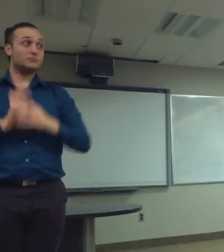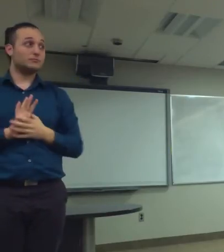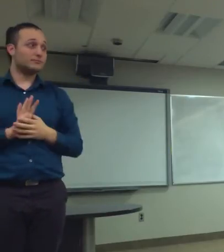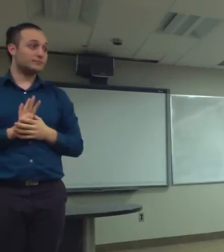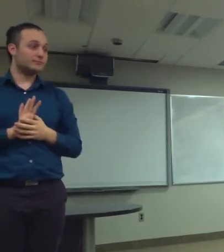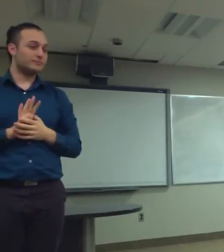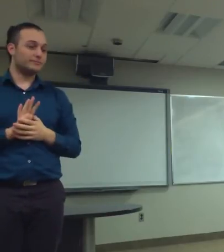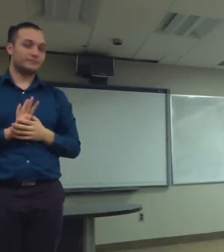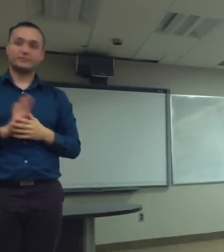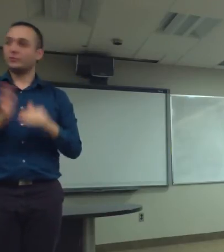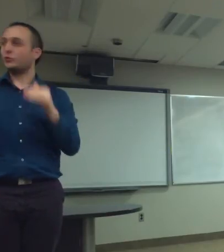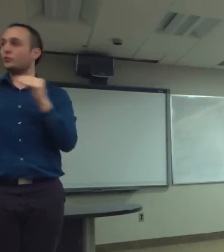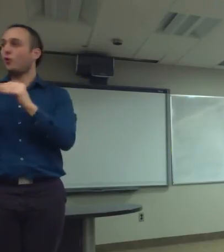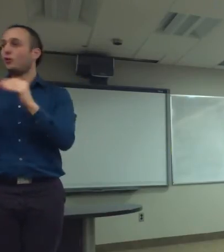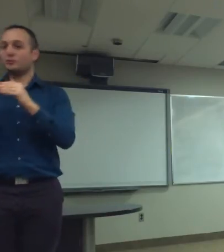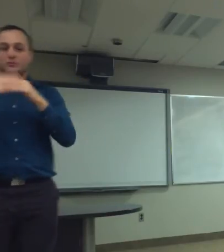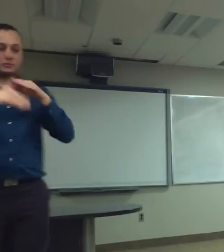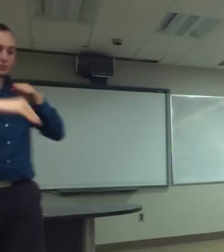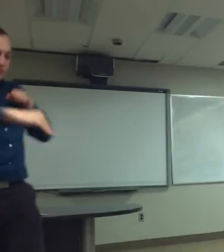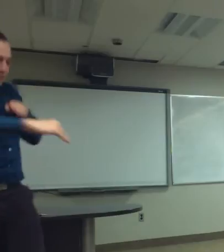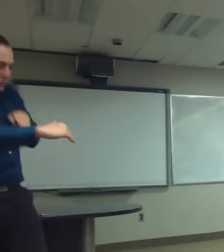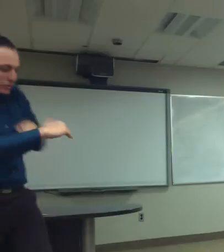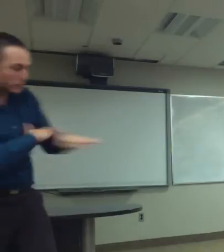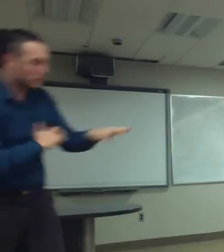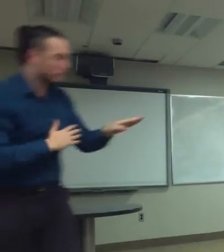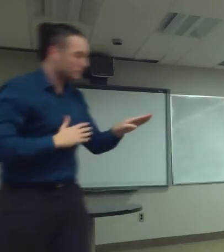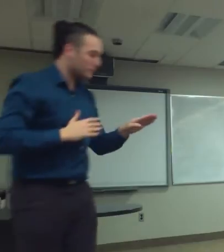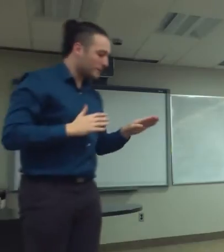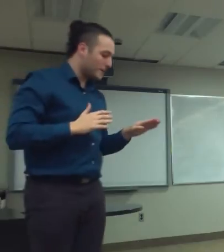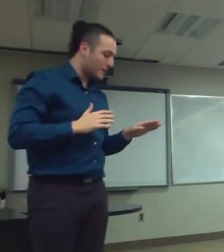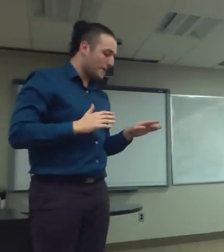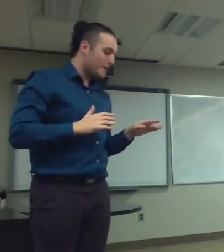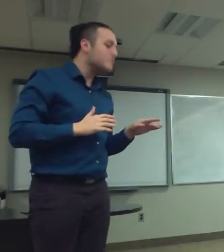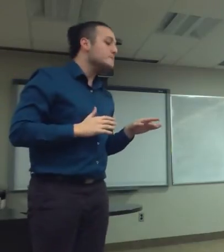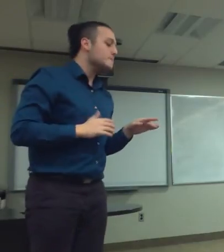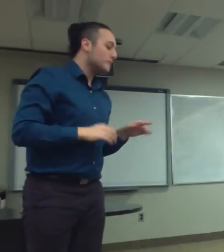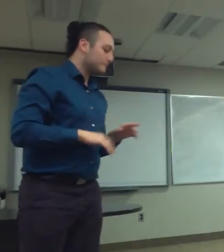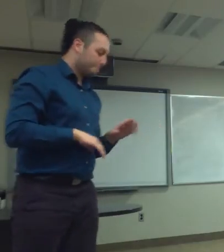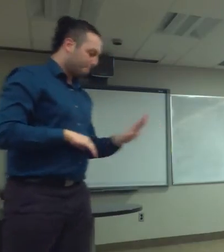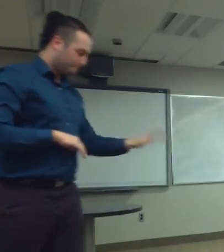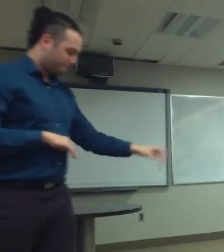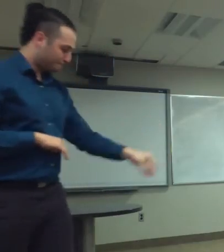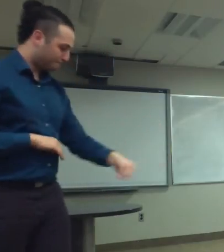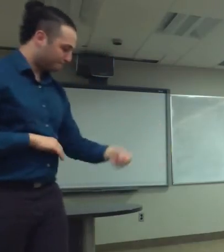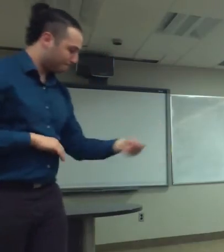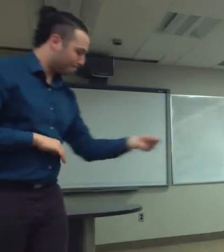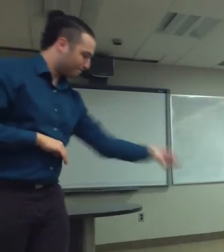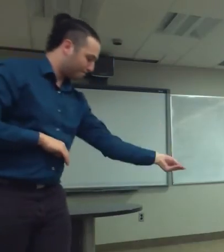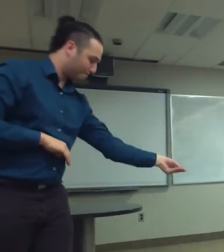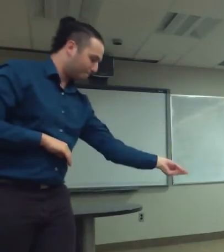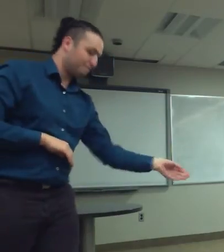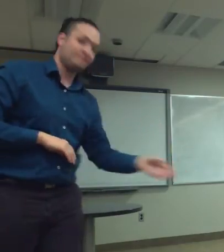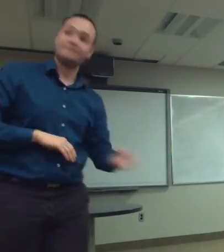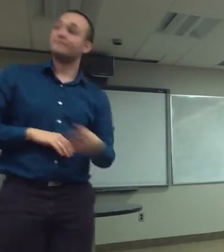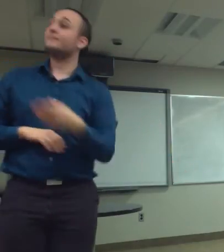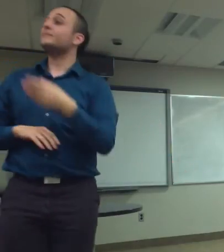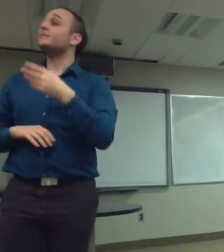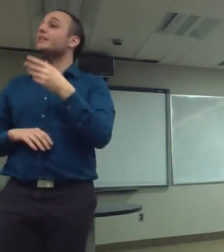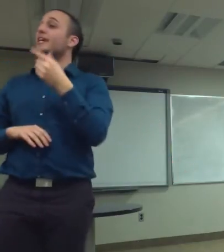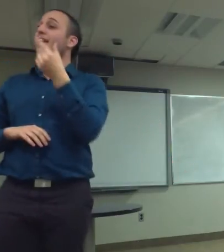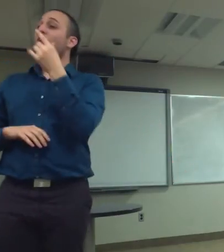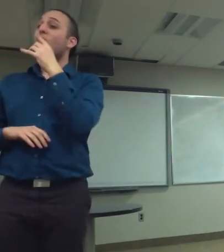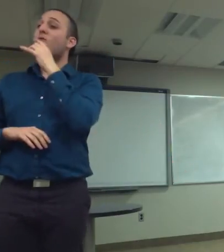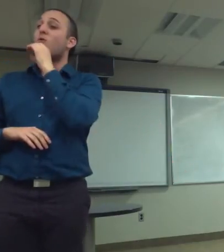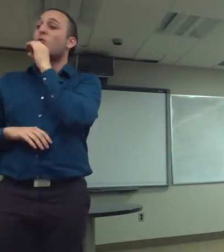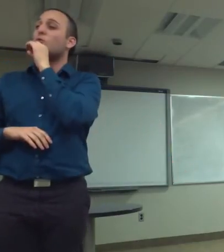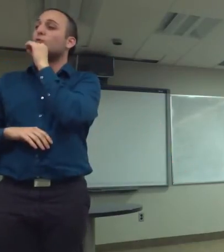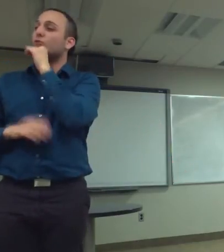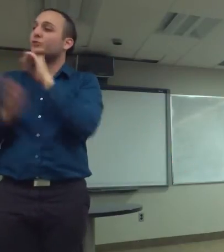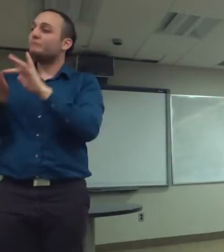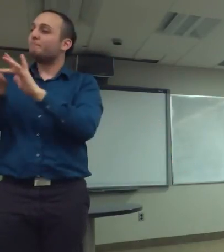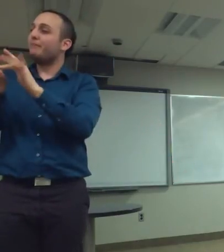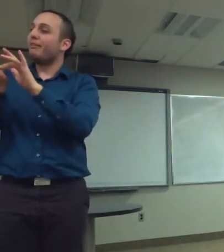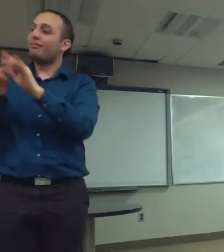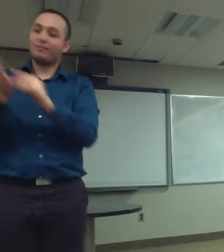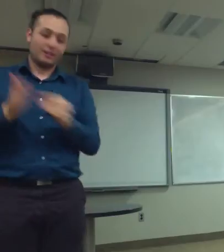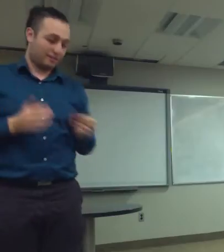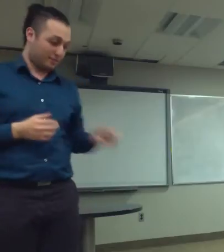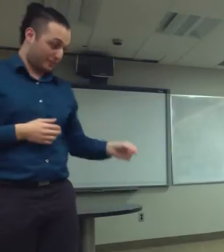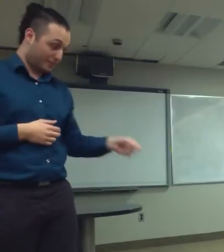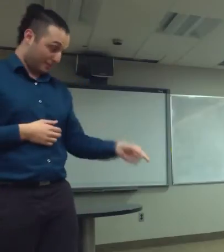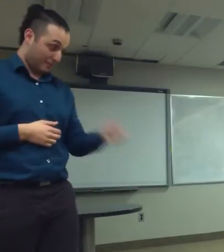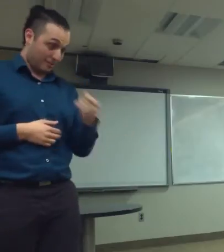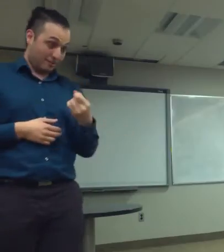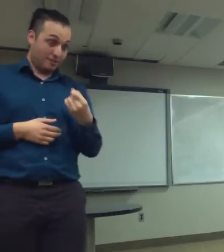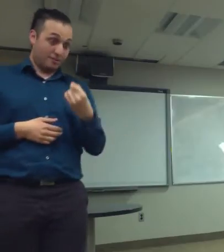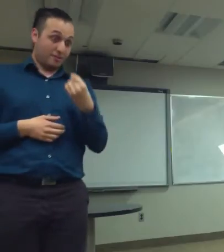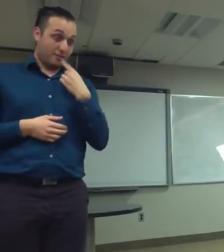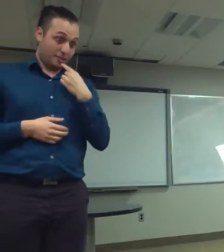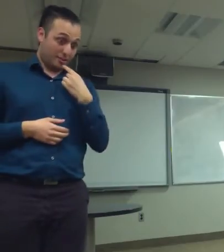The doctor came over and gave Bridget a large orange pill. She said, "Take this pill, wait 5 minutes, and then